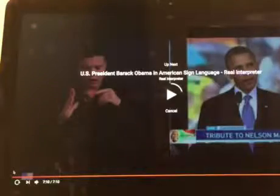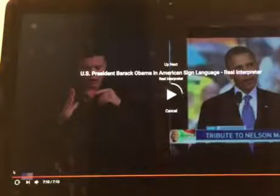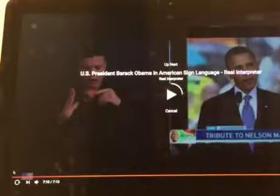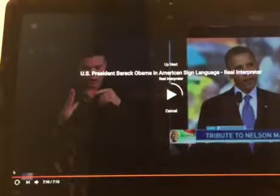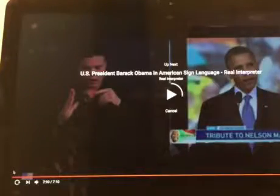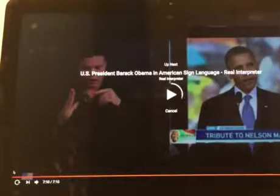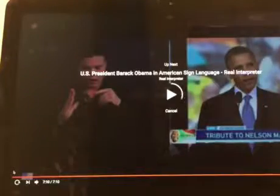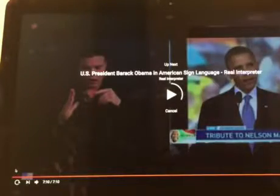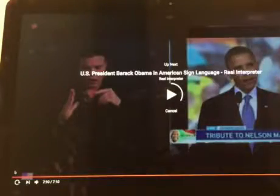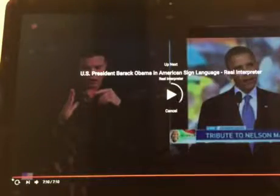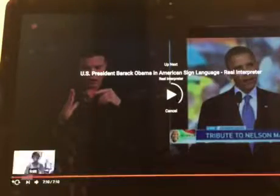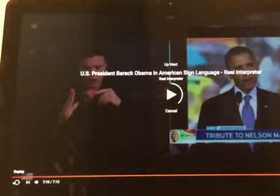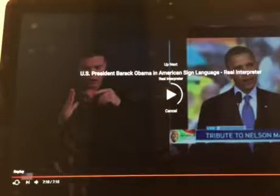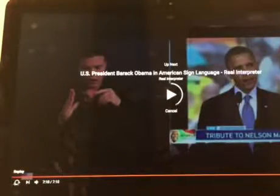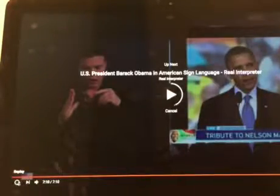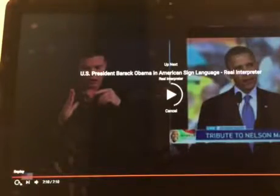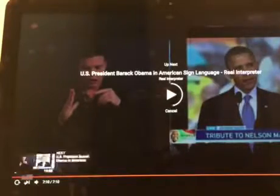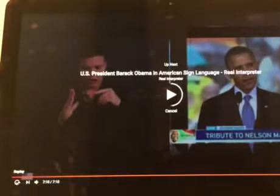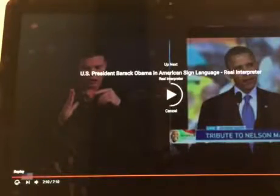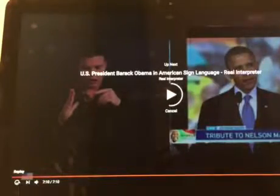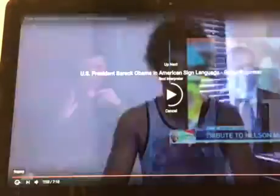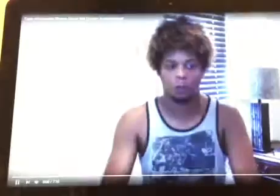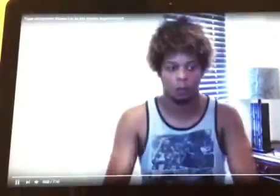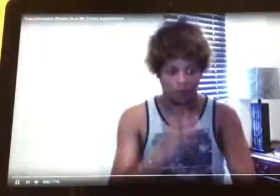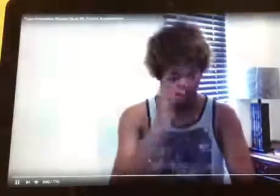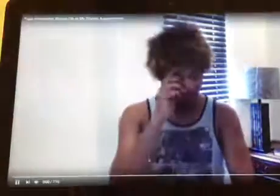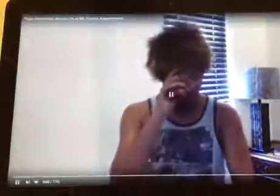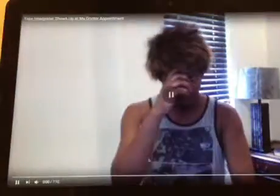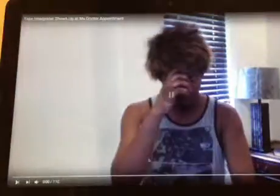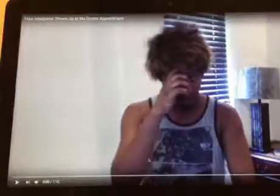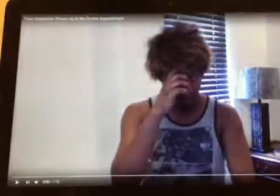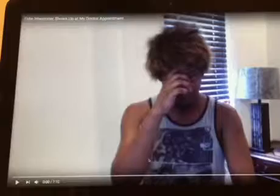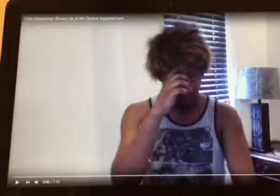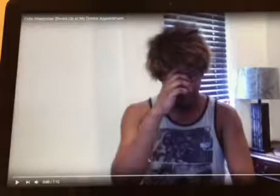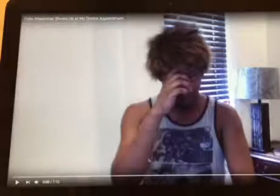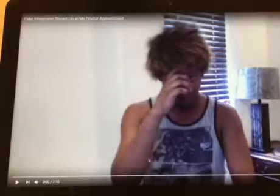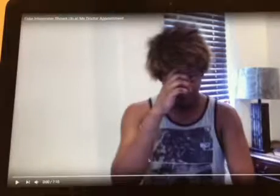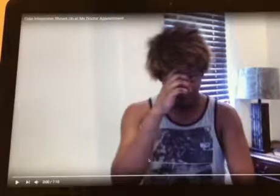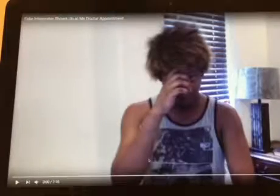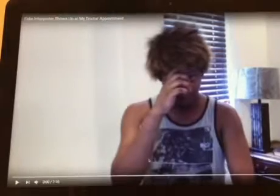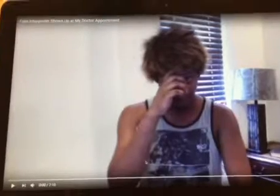experiences or anything else like that. Thanks for watching again. Have a good day.